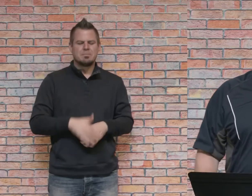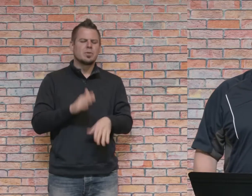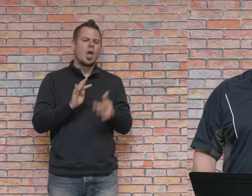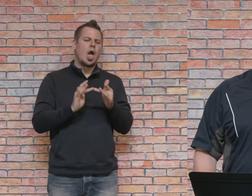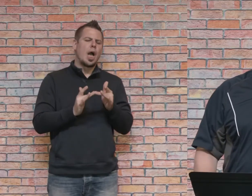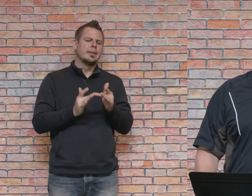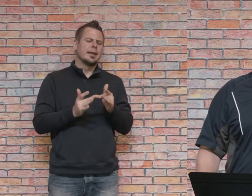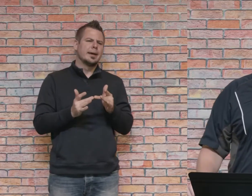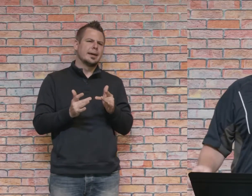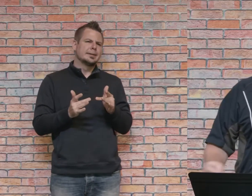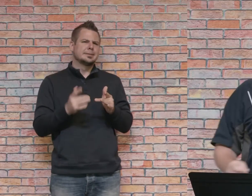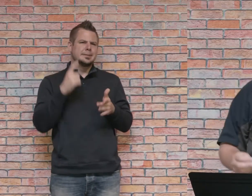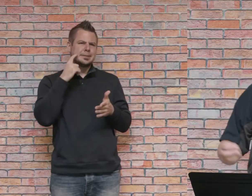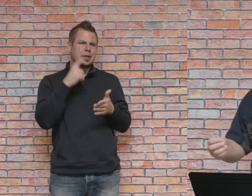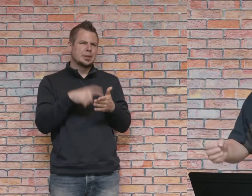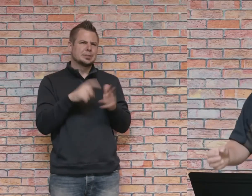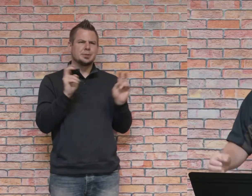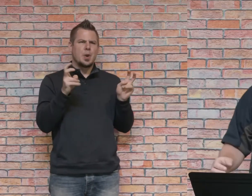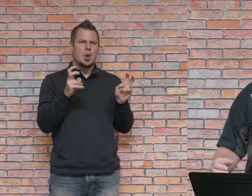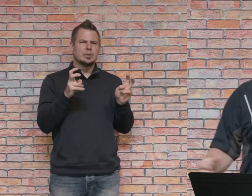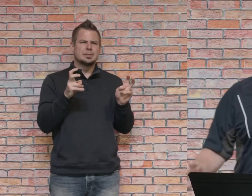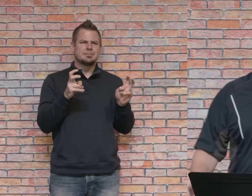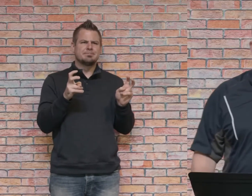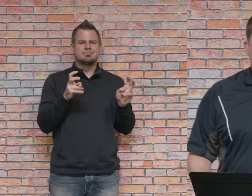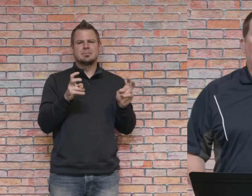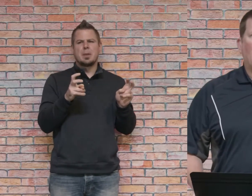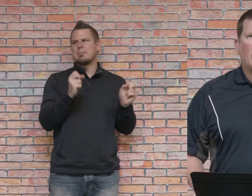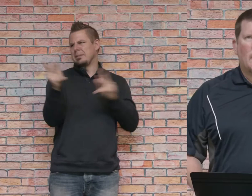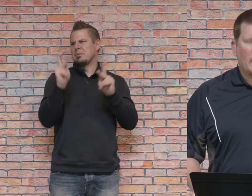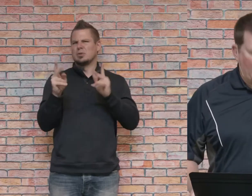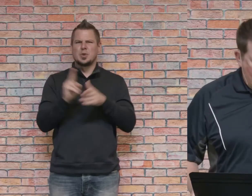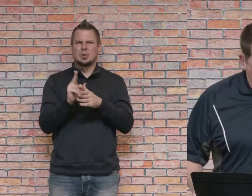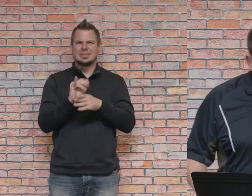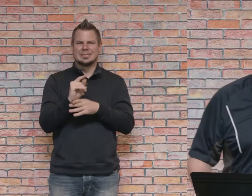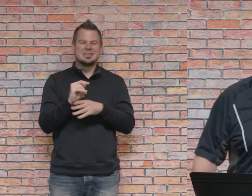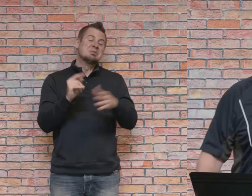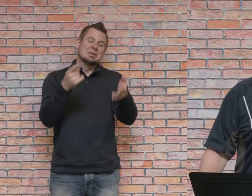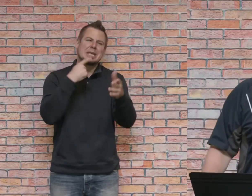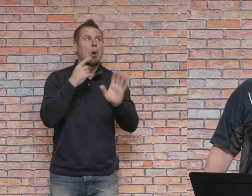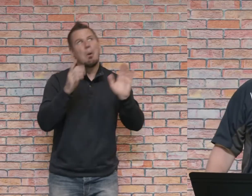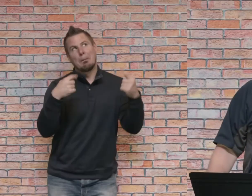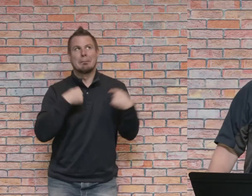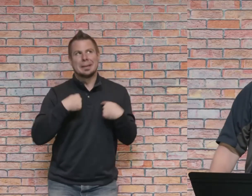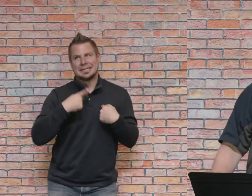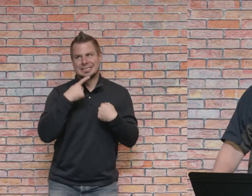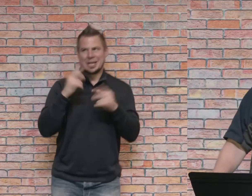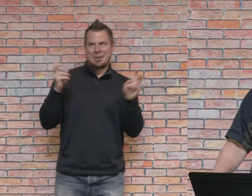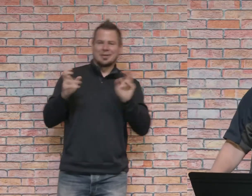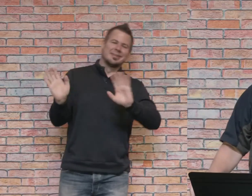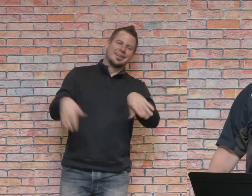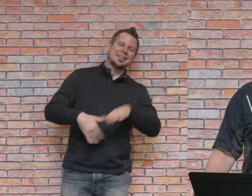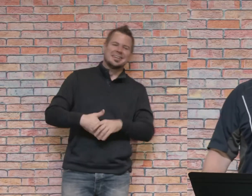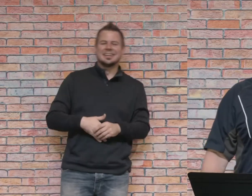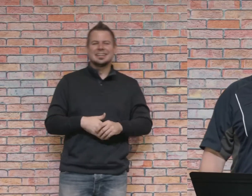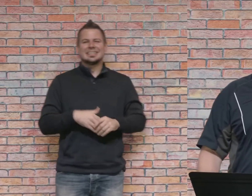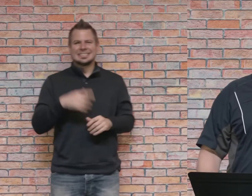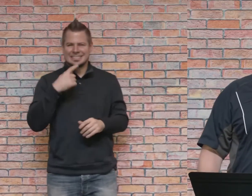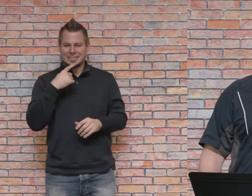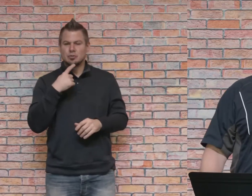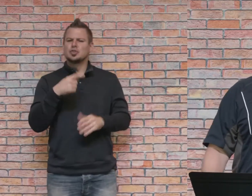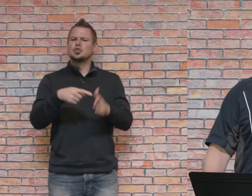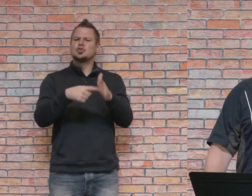different people that said this quote. So this morning, you can give credit to me that I said this quote. And it says this, show me your